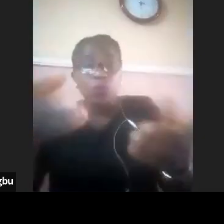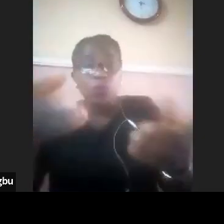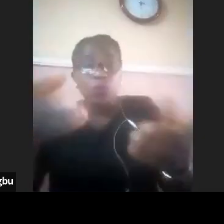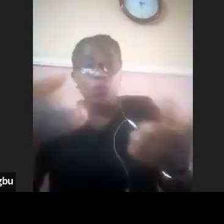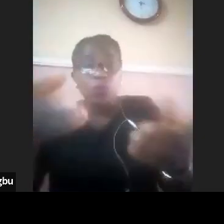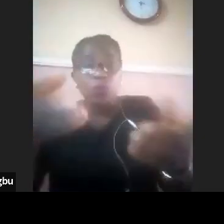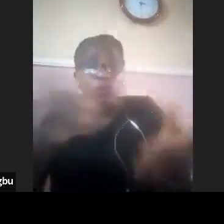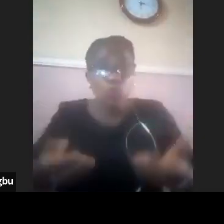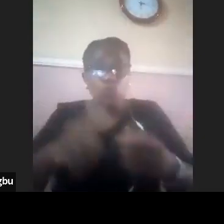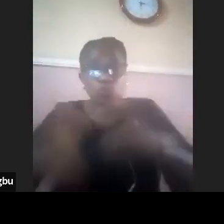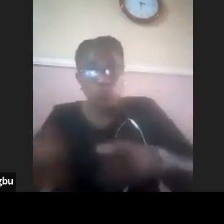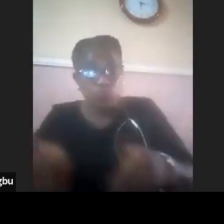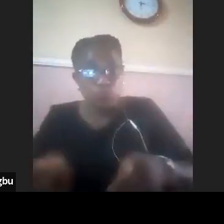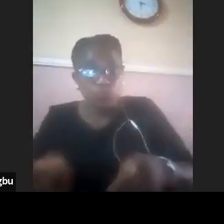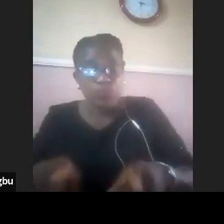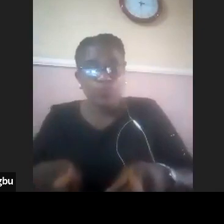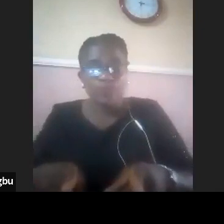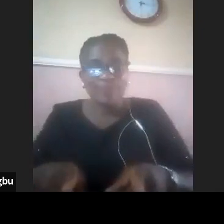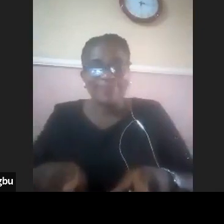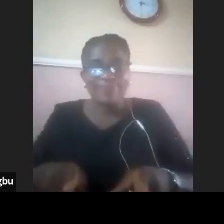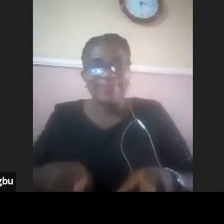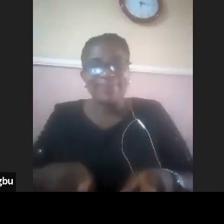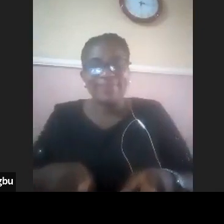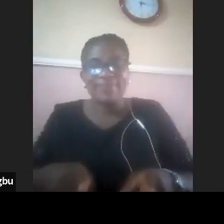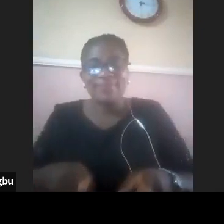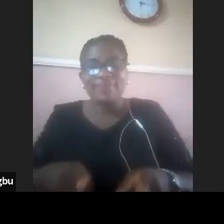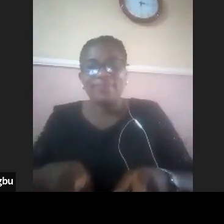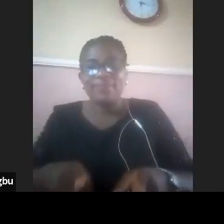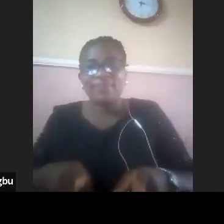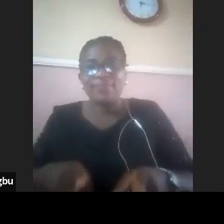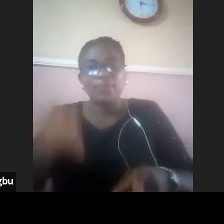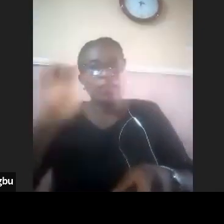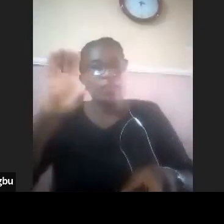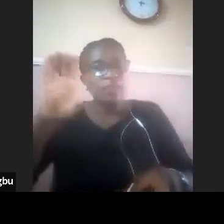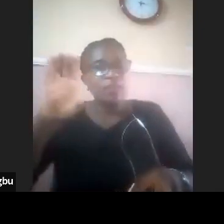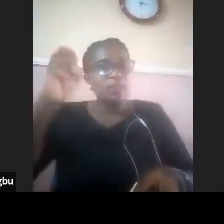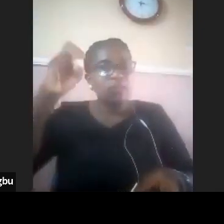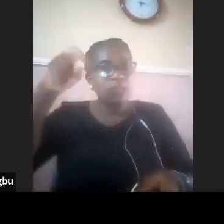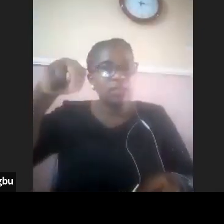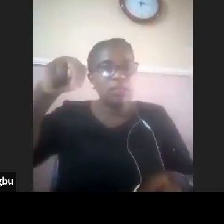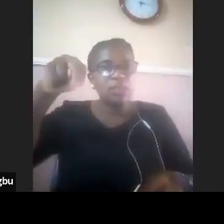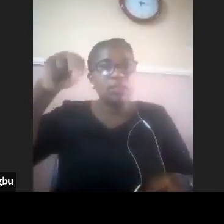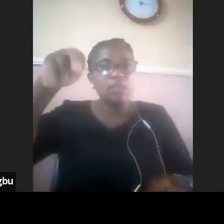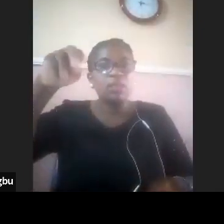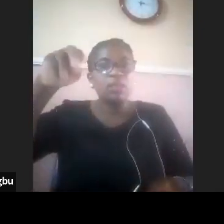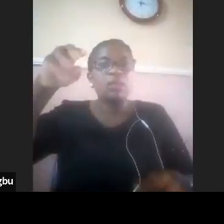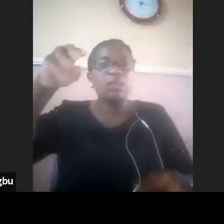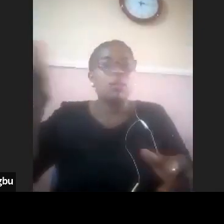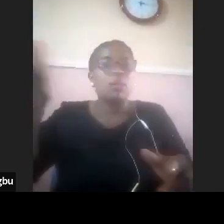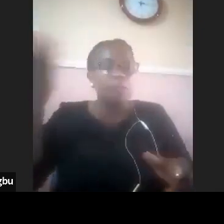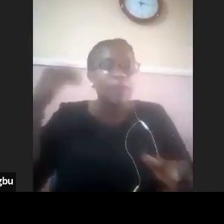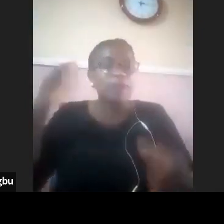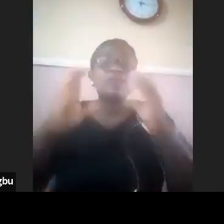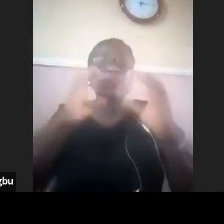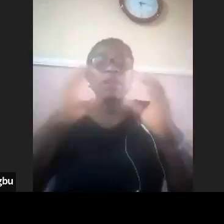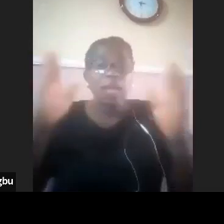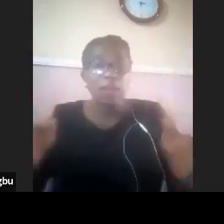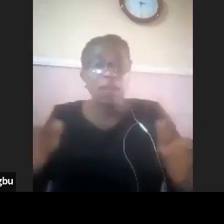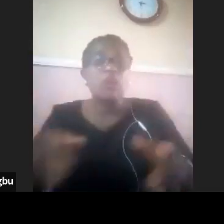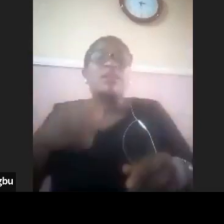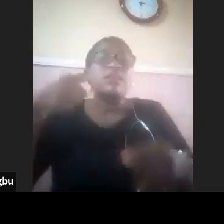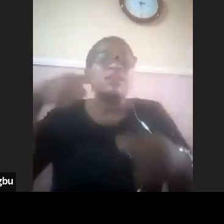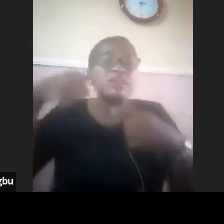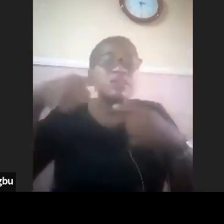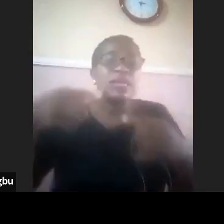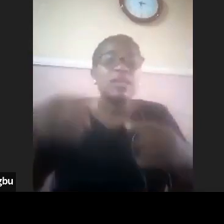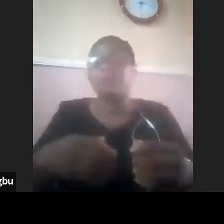Then Chinelo talked about the outline and the detailed plan of study. So, and the next